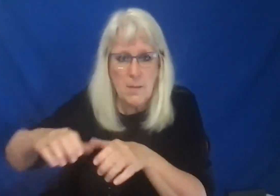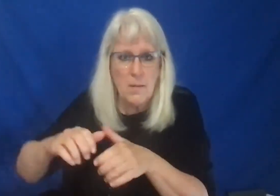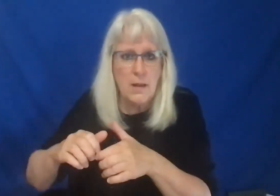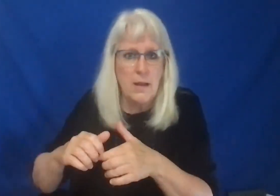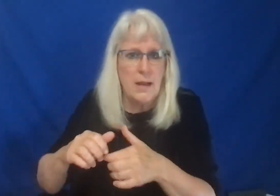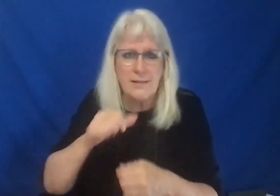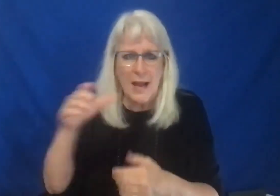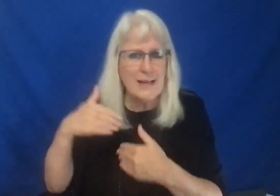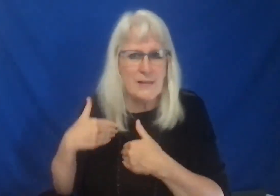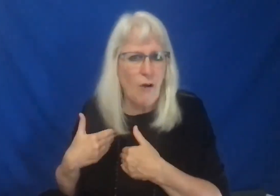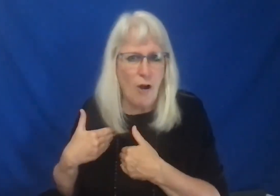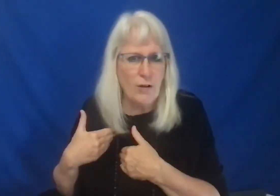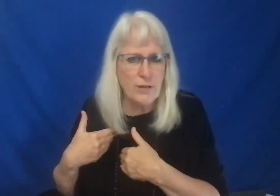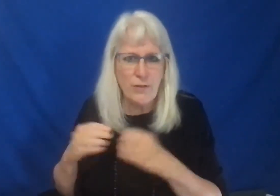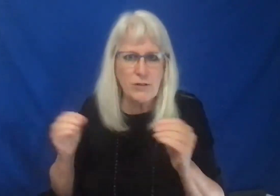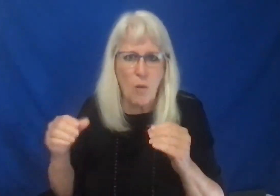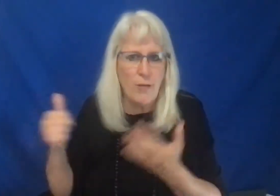wasn't his fault, and that he was there to help me.